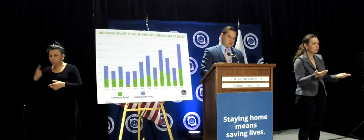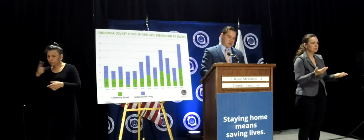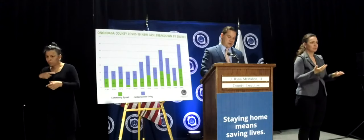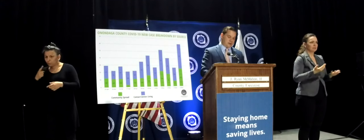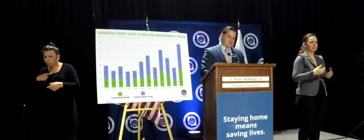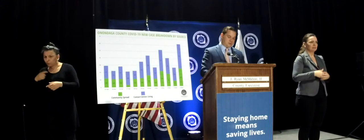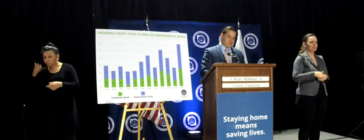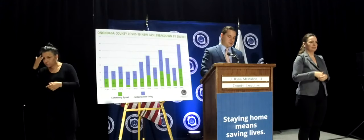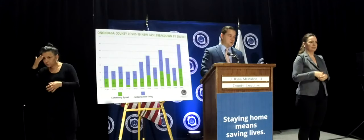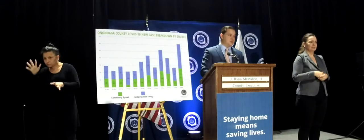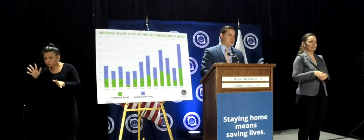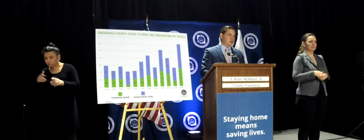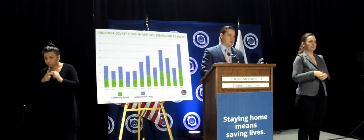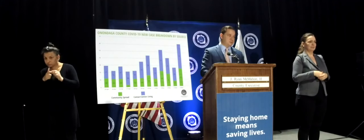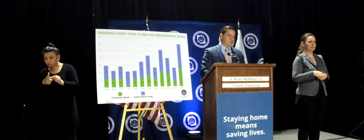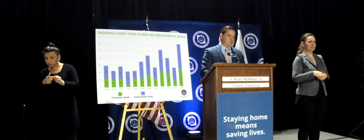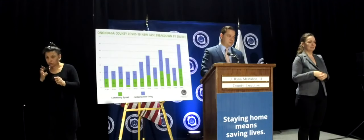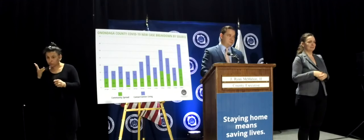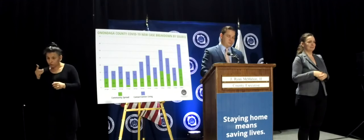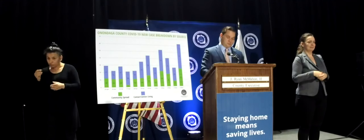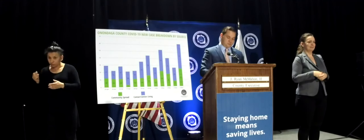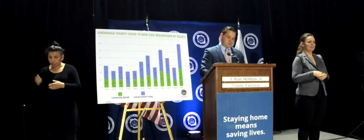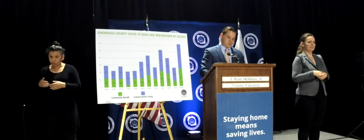I can bring that as far as assisted living.